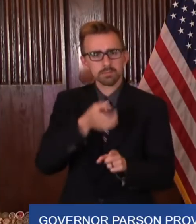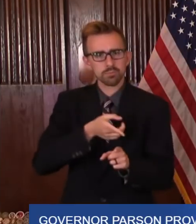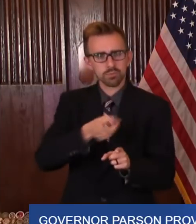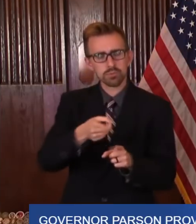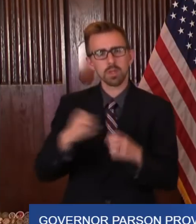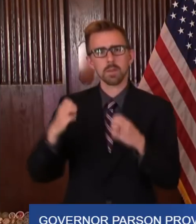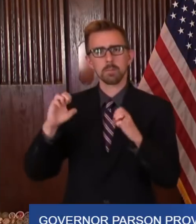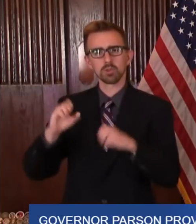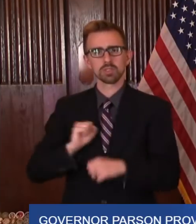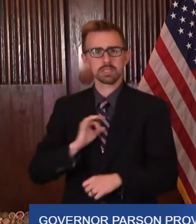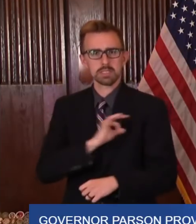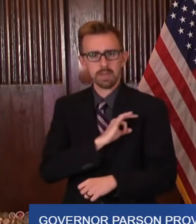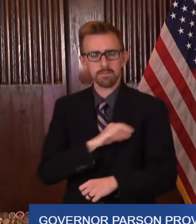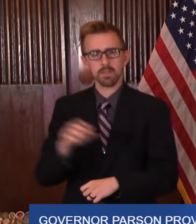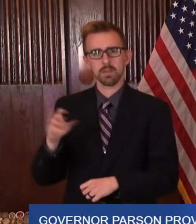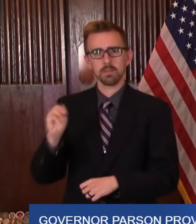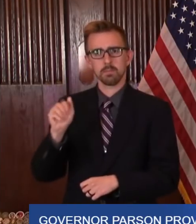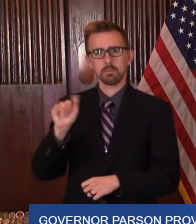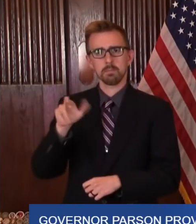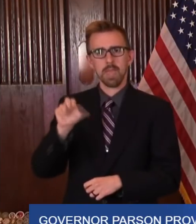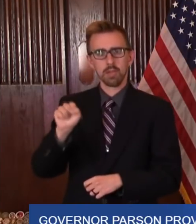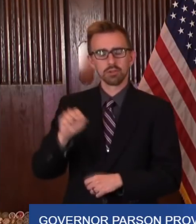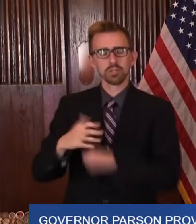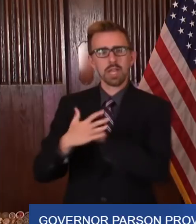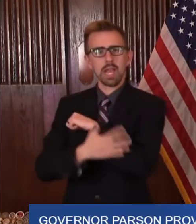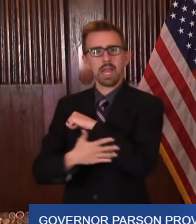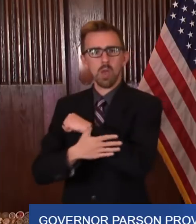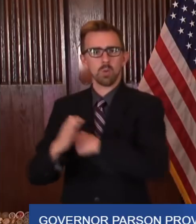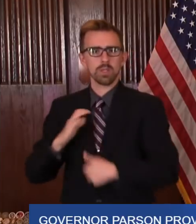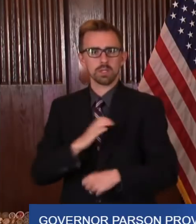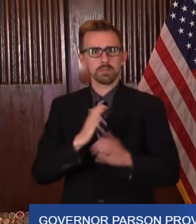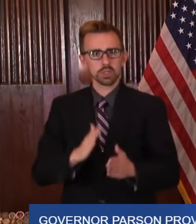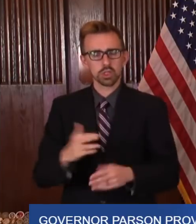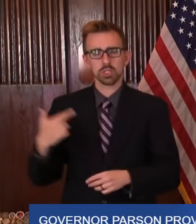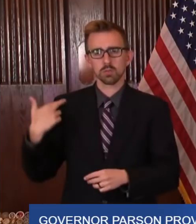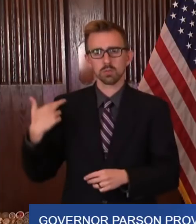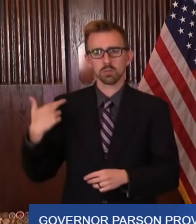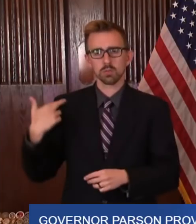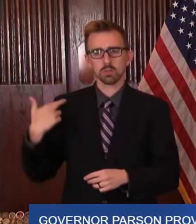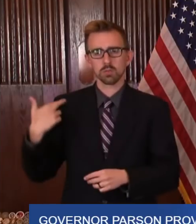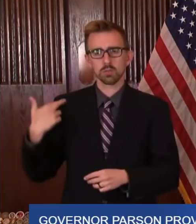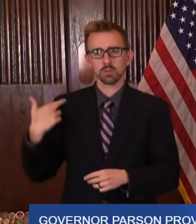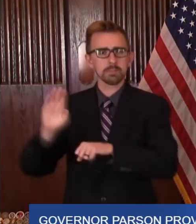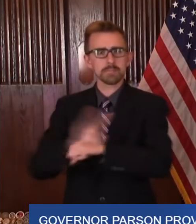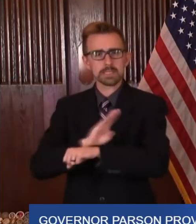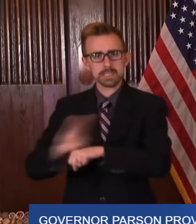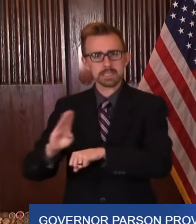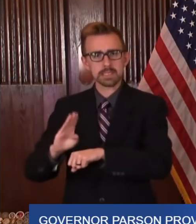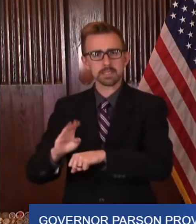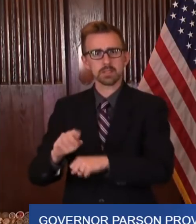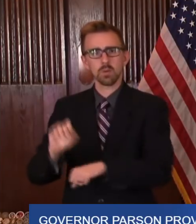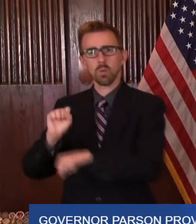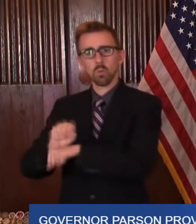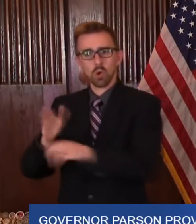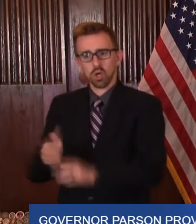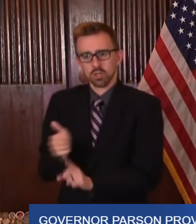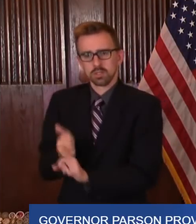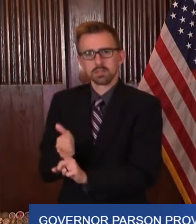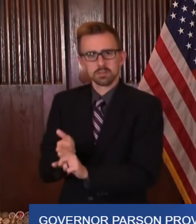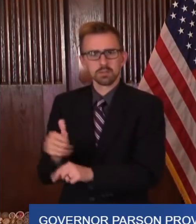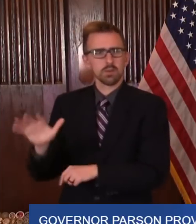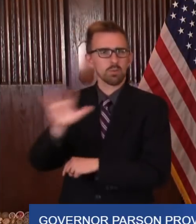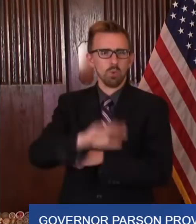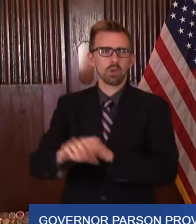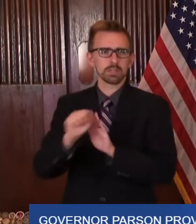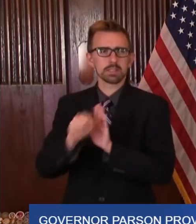emergency personnel, mayors, county commissioners, religious leaders, businesses, and employees across the